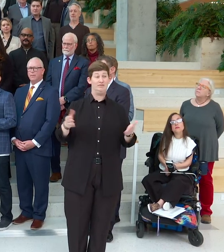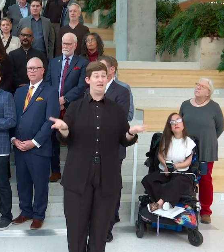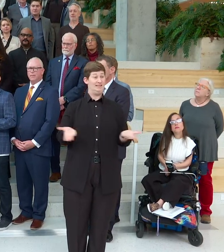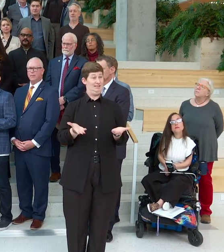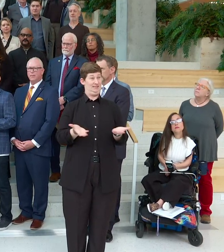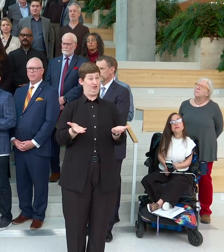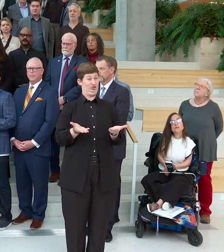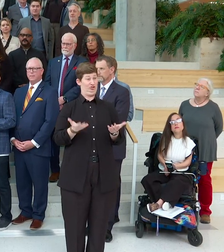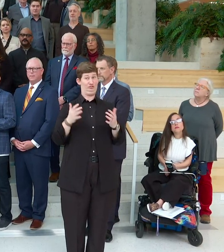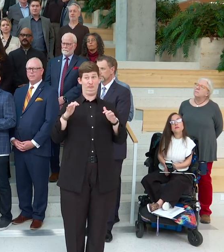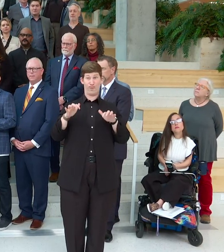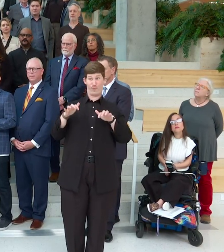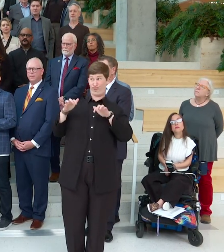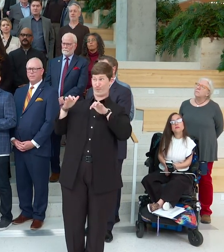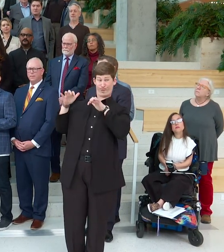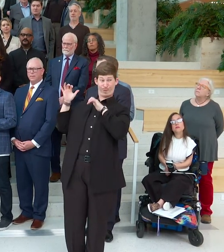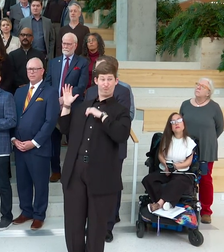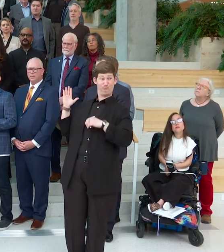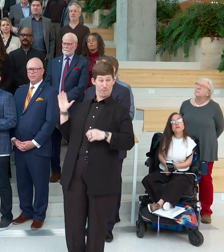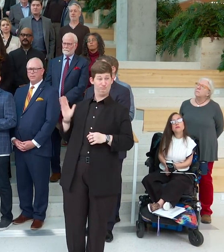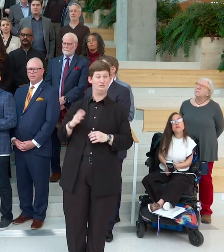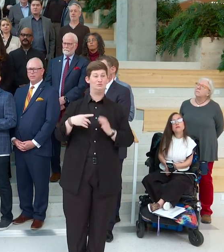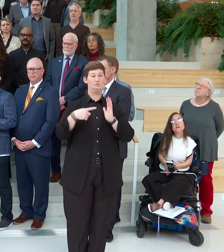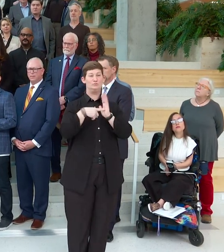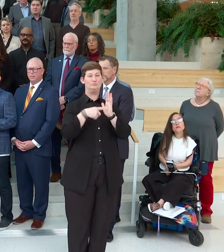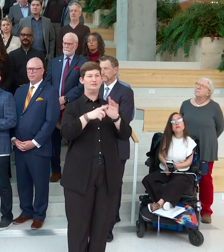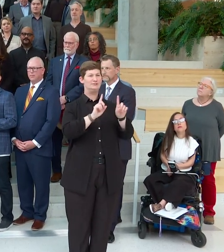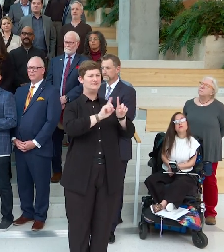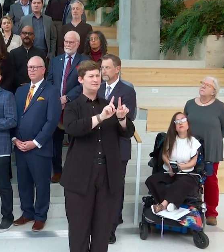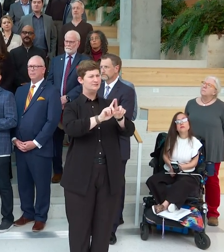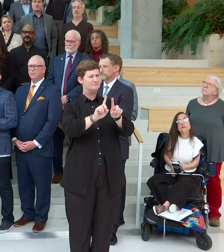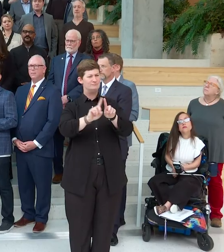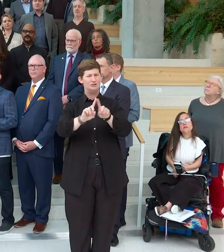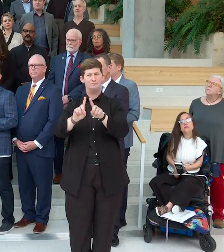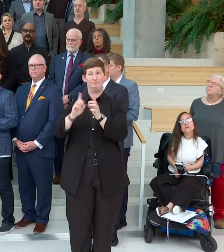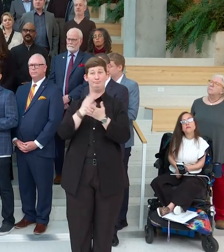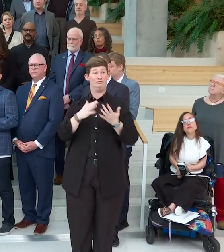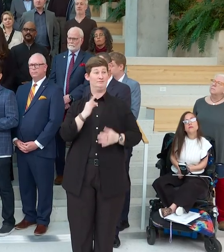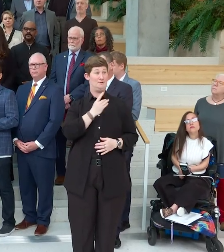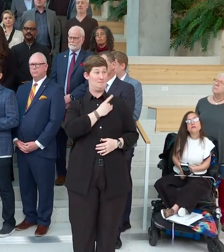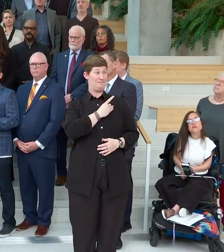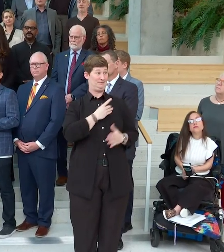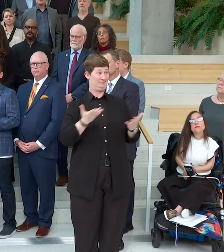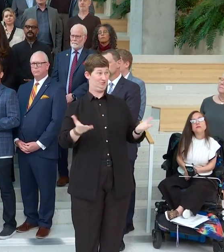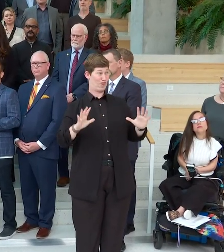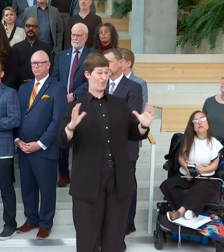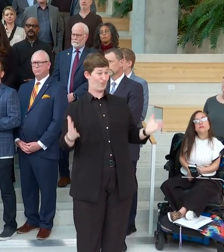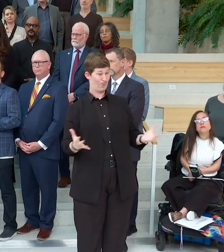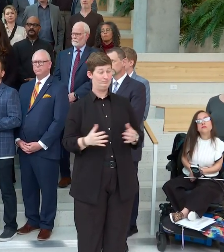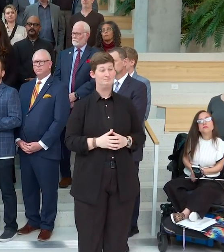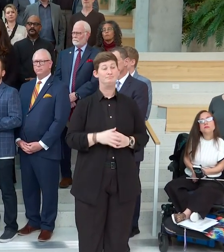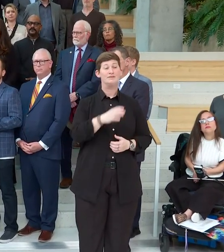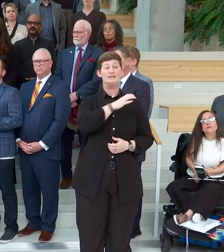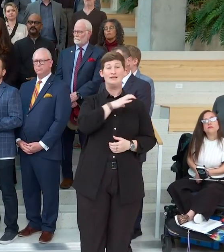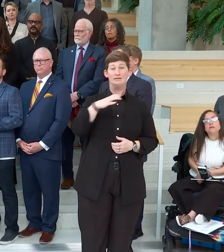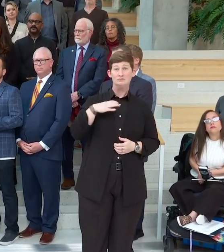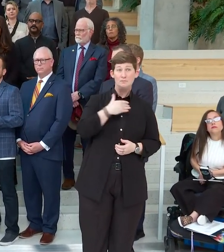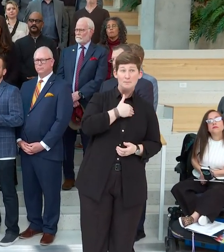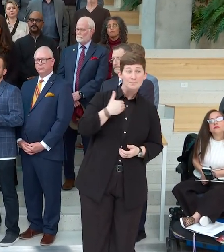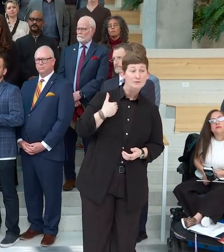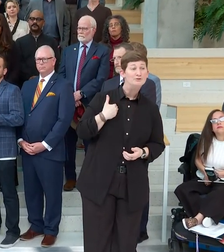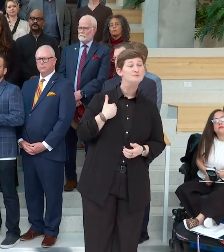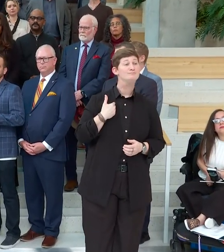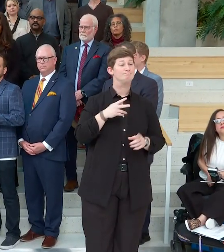huge swath of people representing different sectors in Minneapolis, from council members charged with